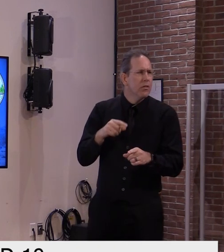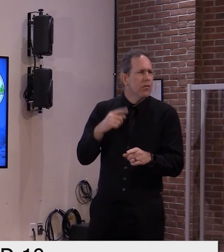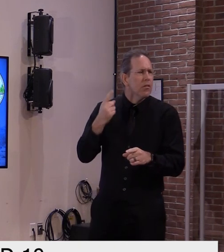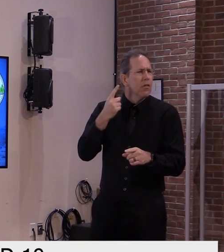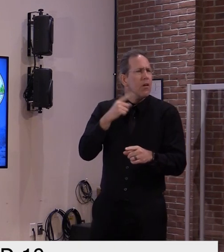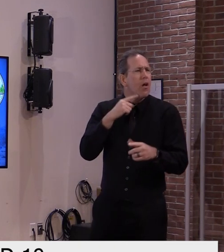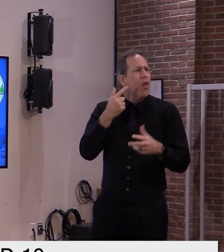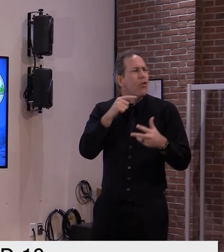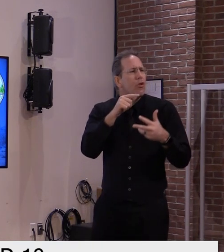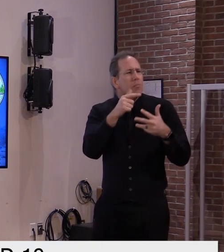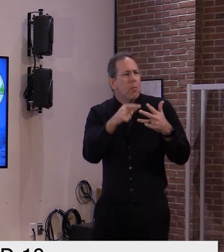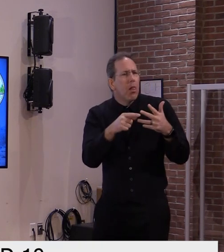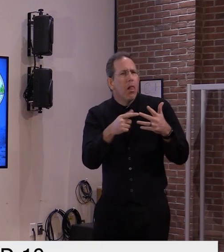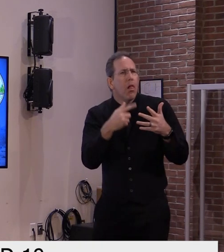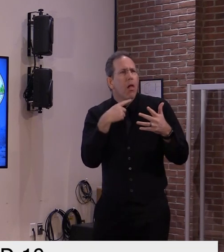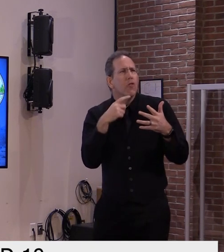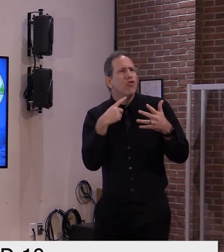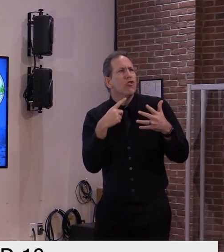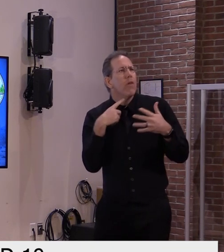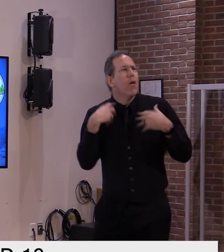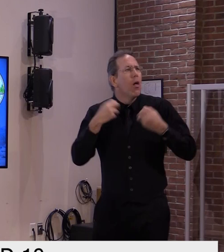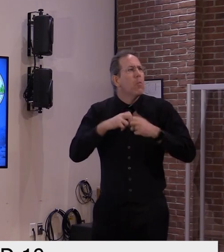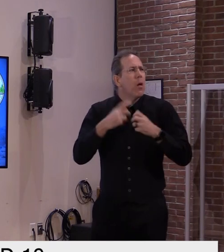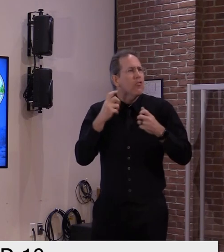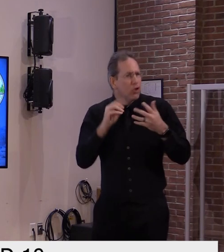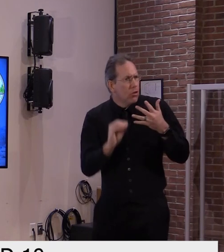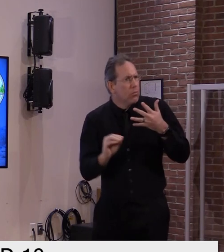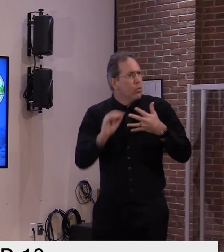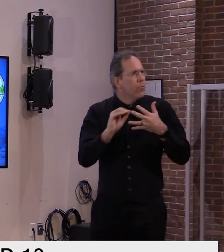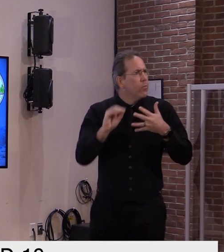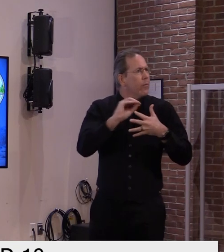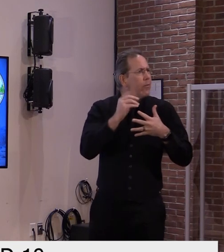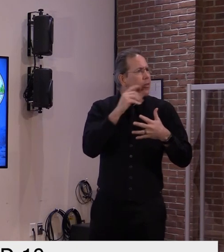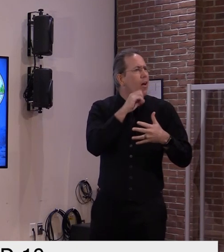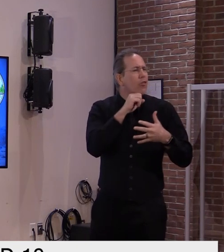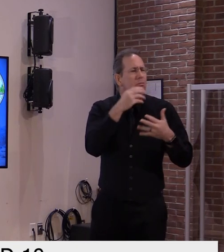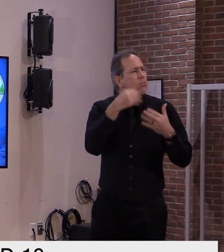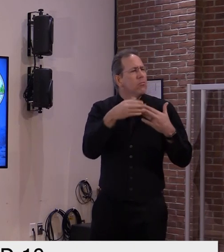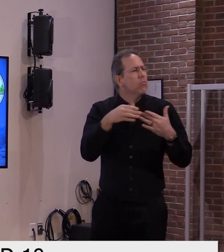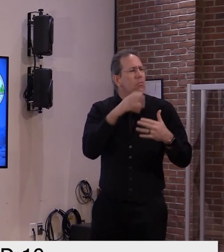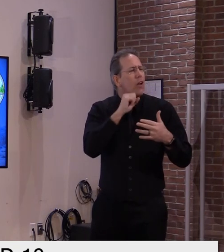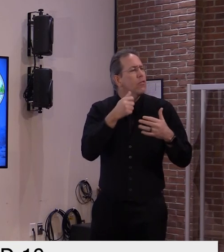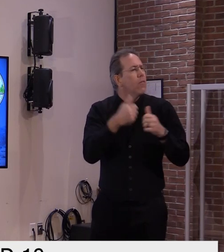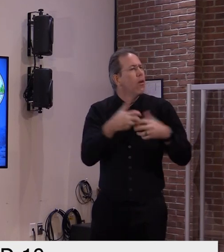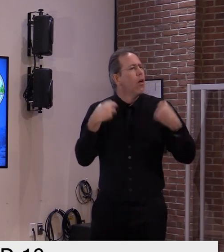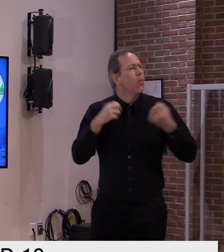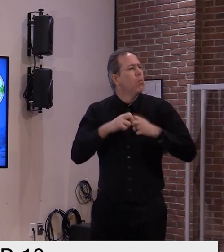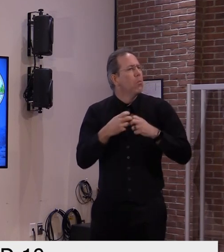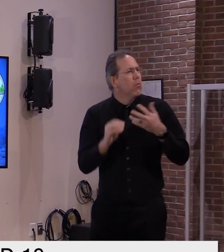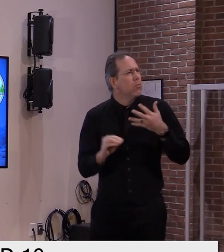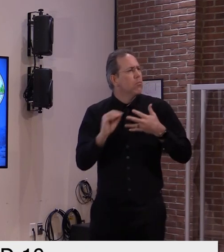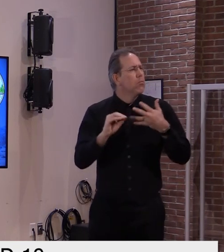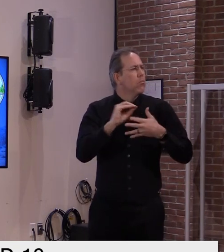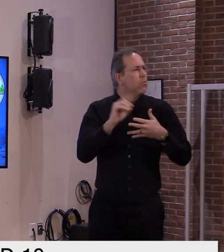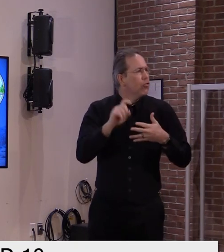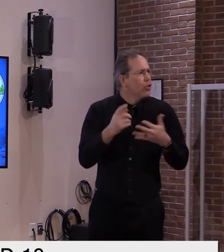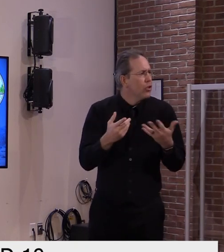be in this second wave, and how it, like Mike Smith was also asked